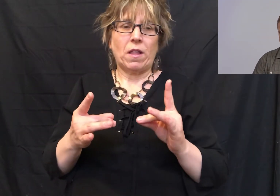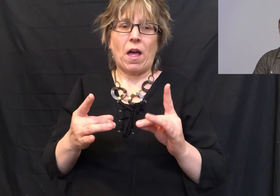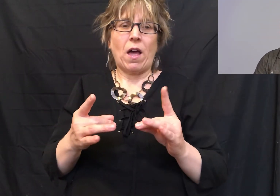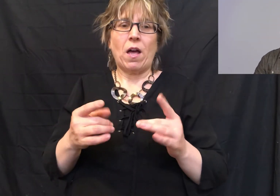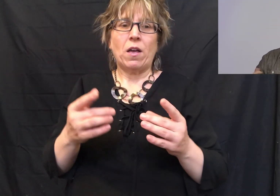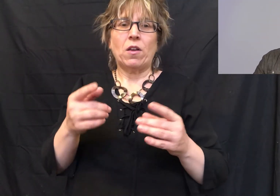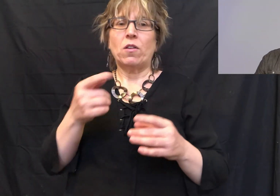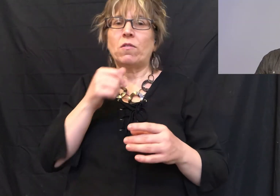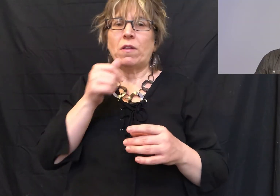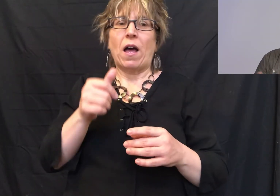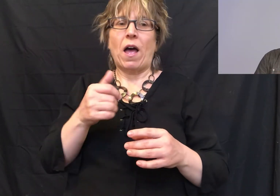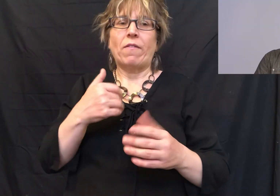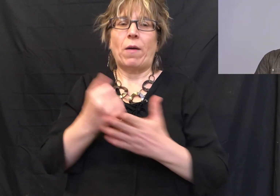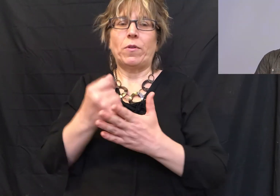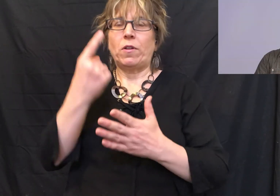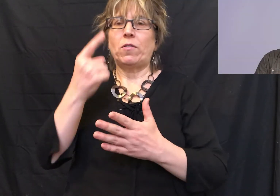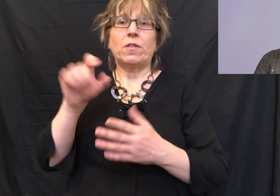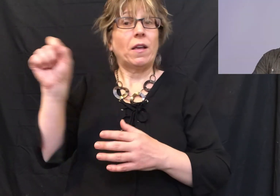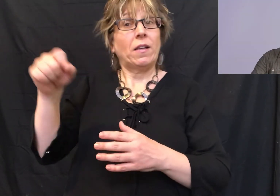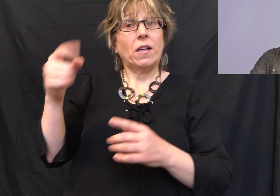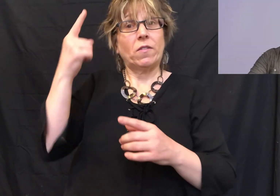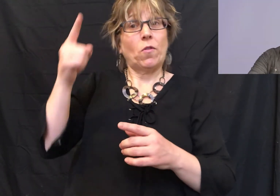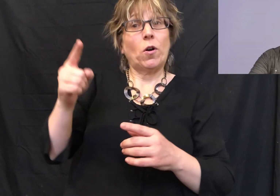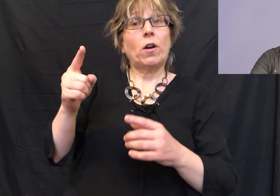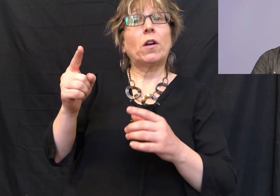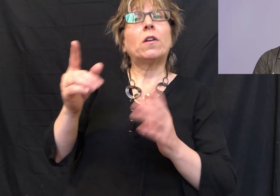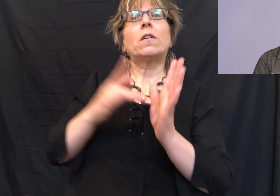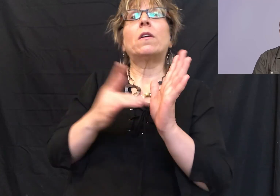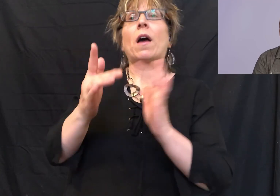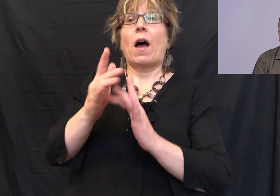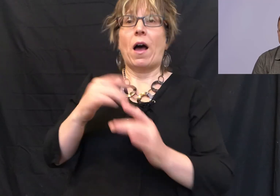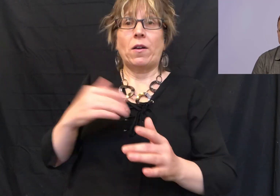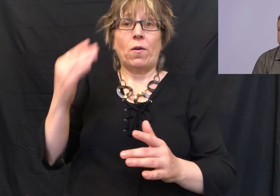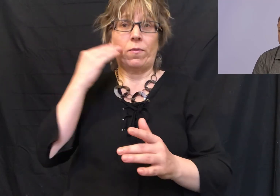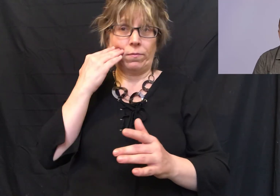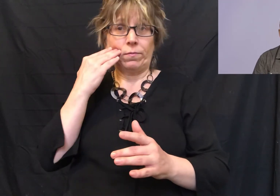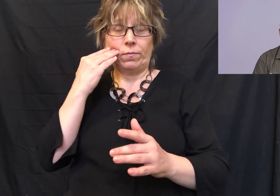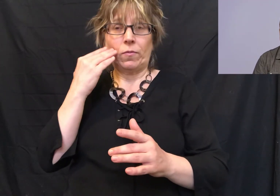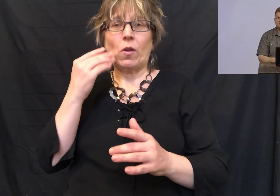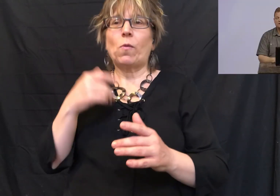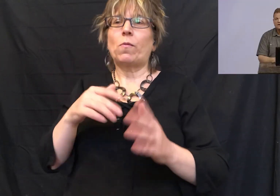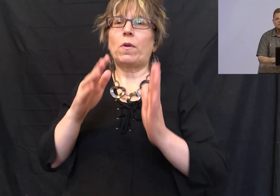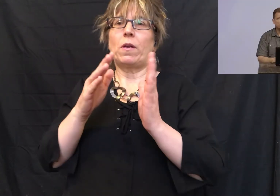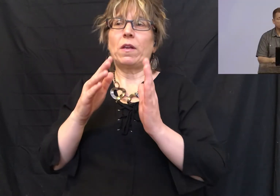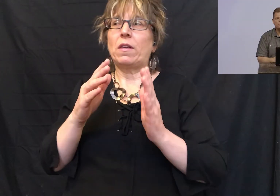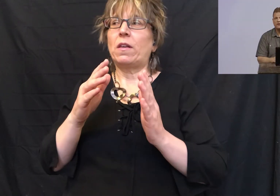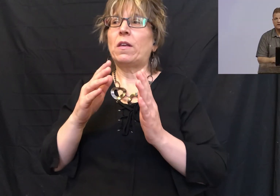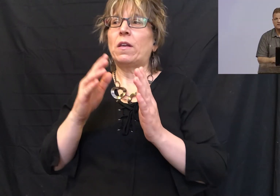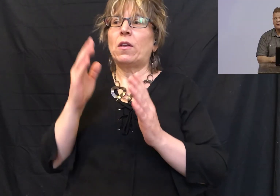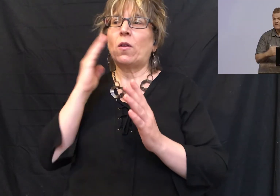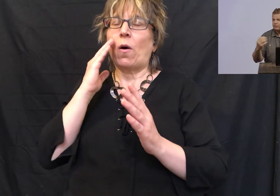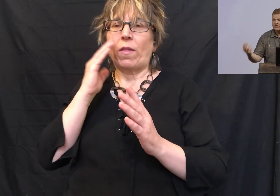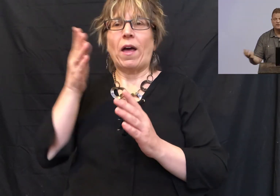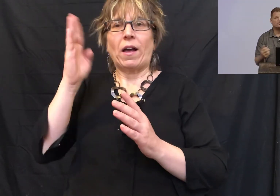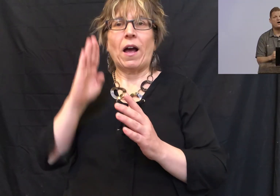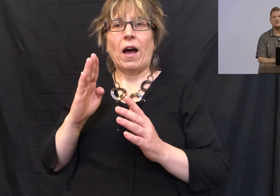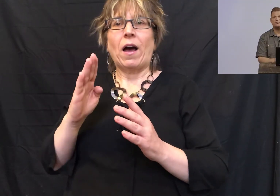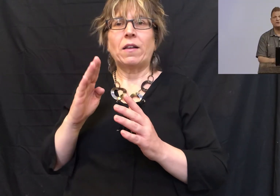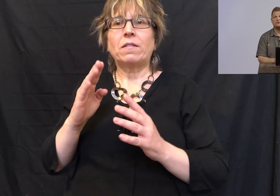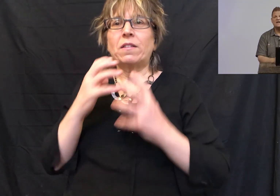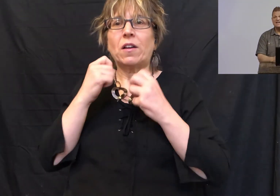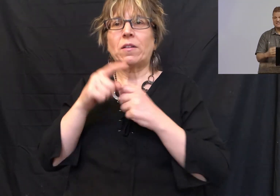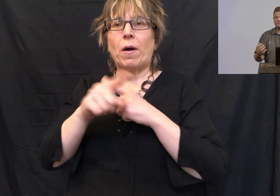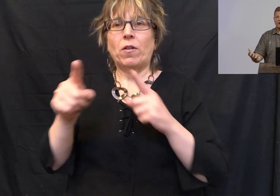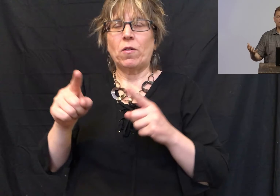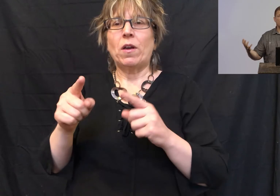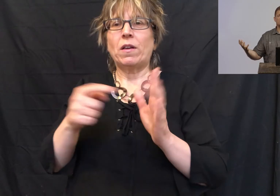Jesus. And I know for some of you today, you need to bring your pain to Jesus. He cares about you. He loves you more than anyone else. He paid the price on the cross for